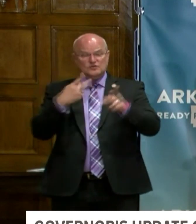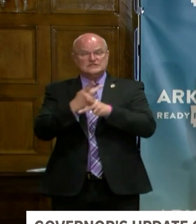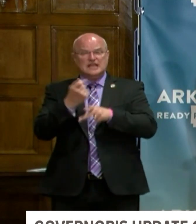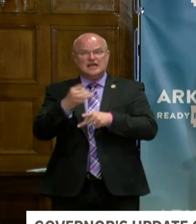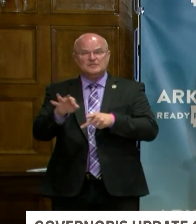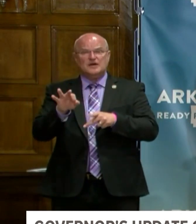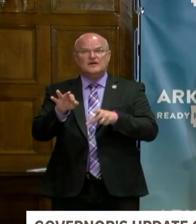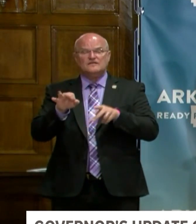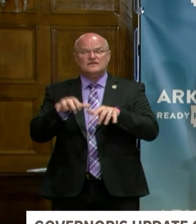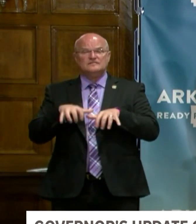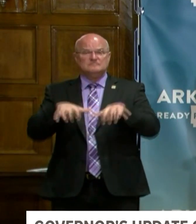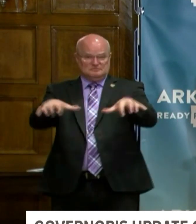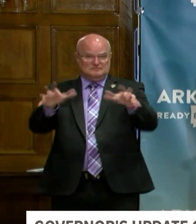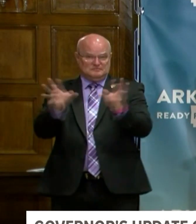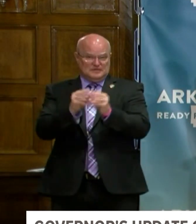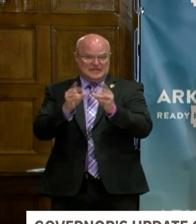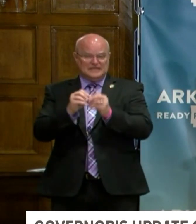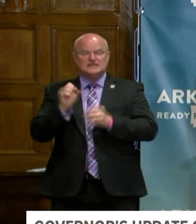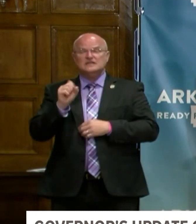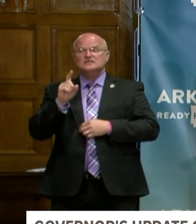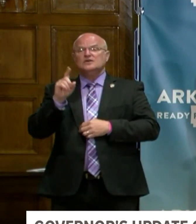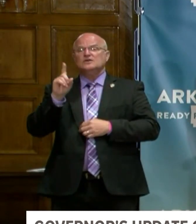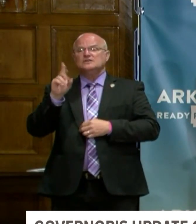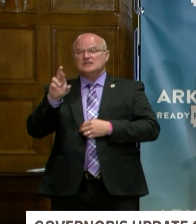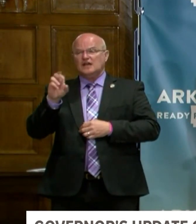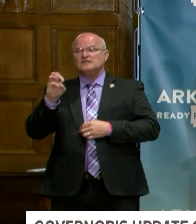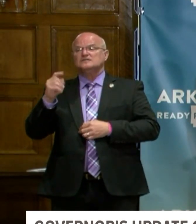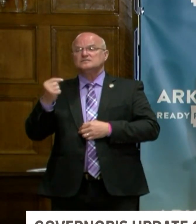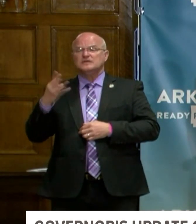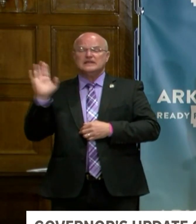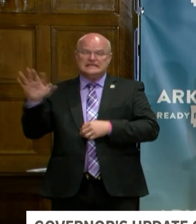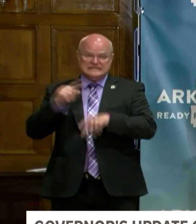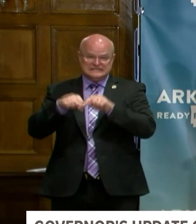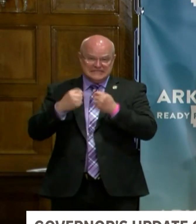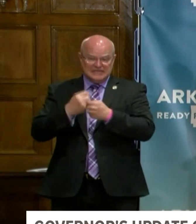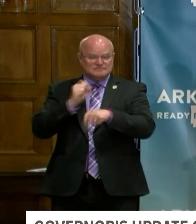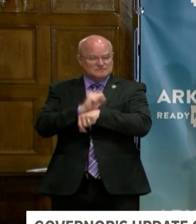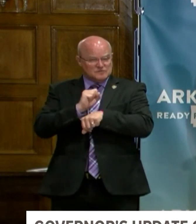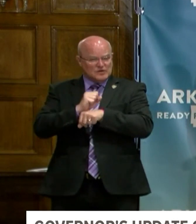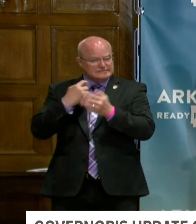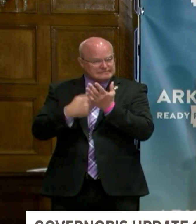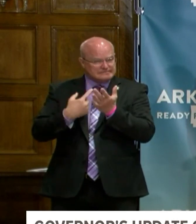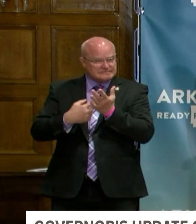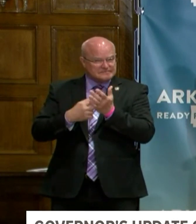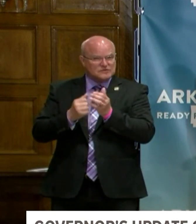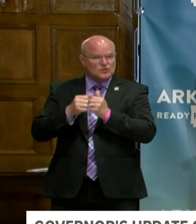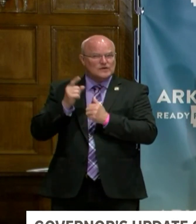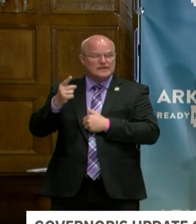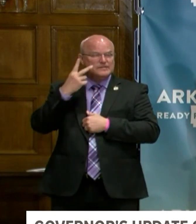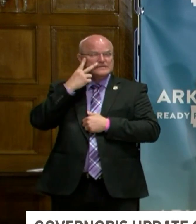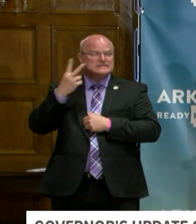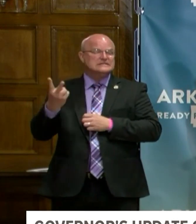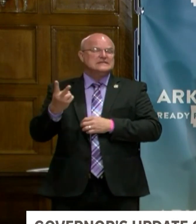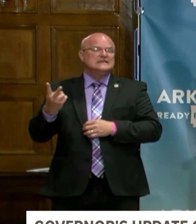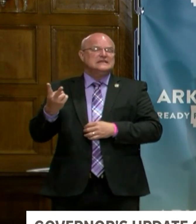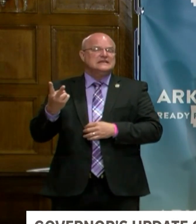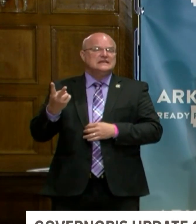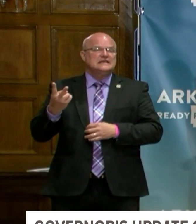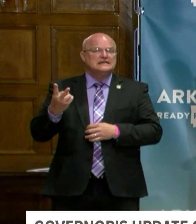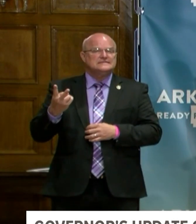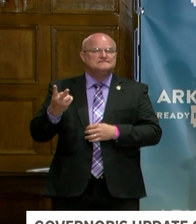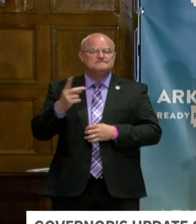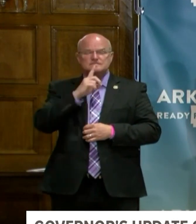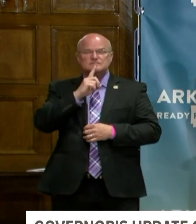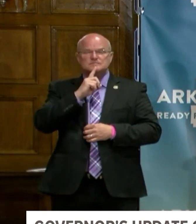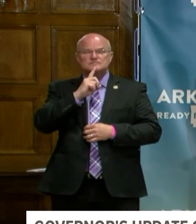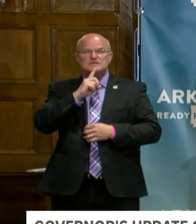of venues. So Dr. Smith and his team is working, talking to them, seeing